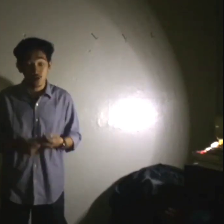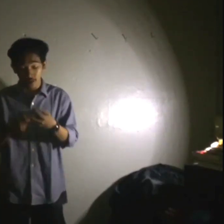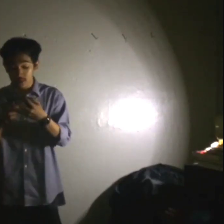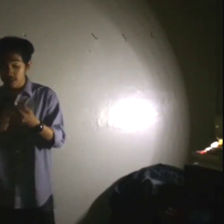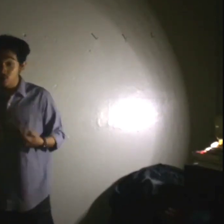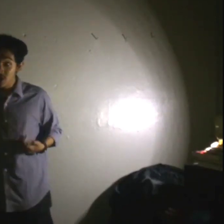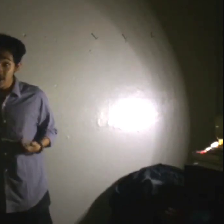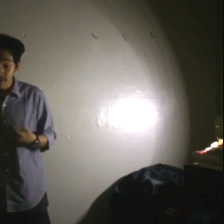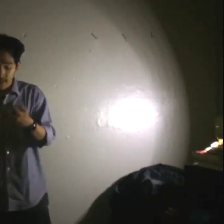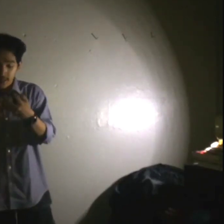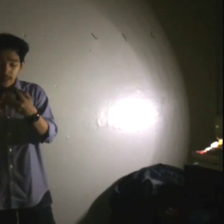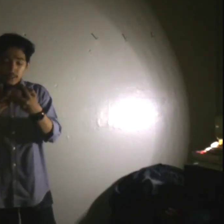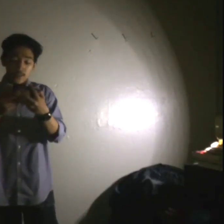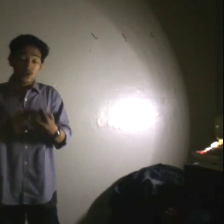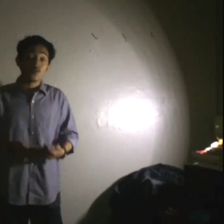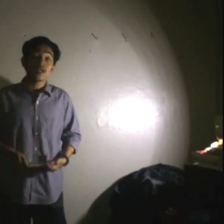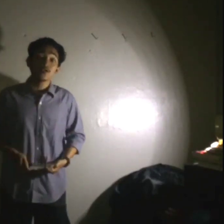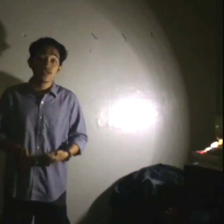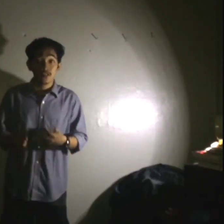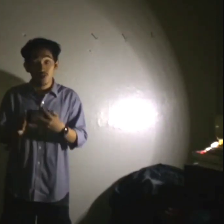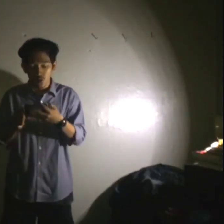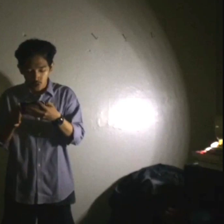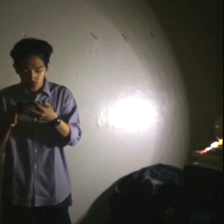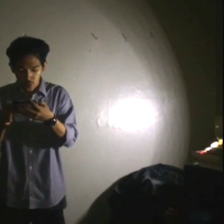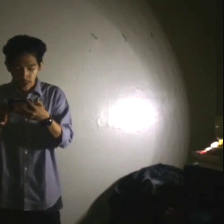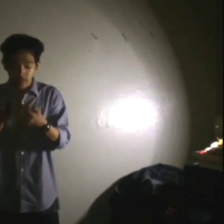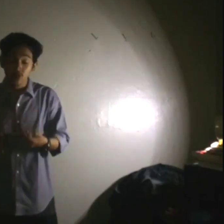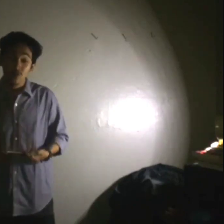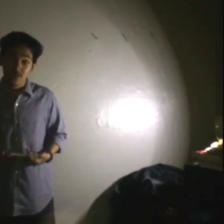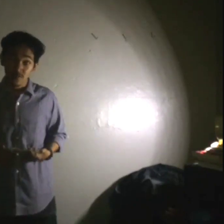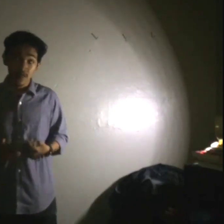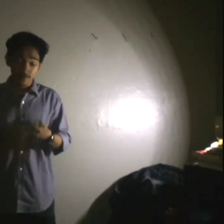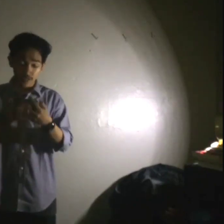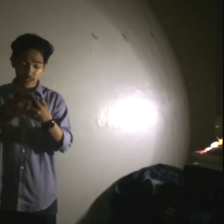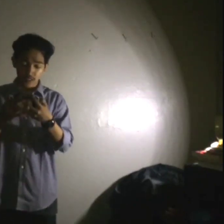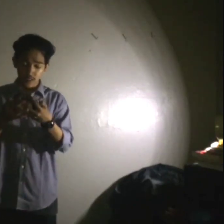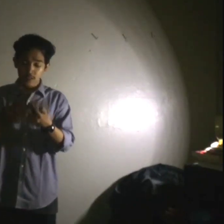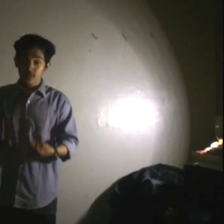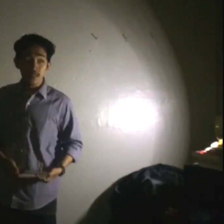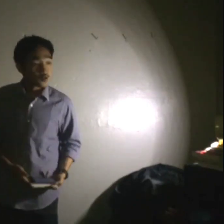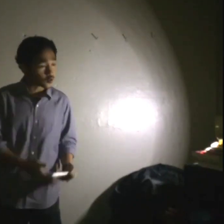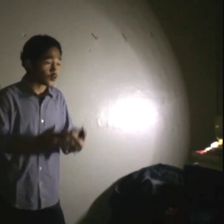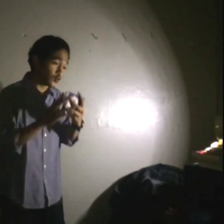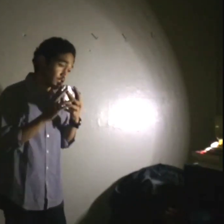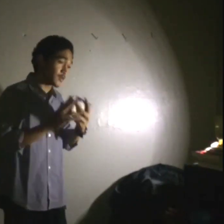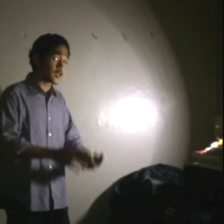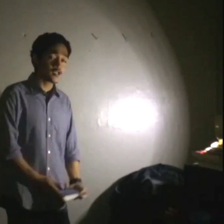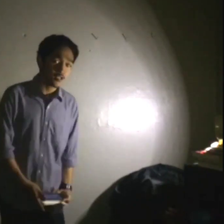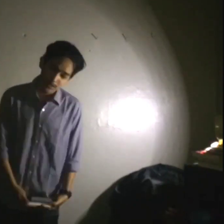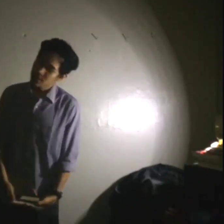much things to learn, so many new things to do, and so much fun we did. Thank you to the speakers,